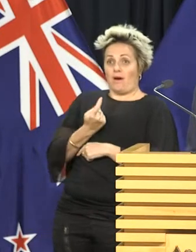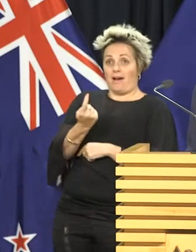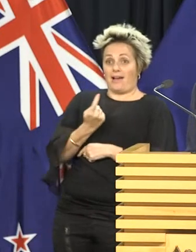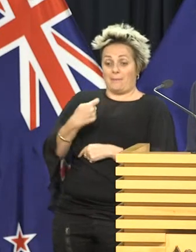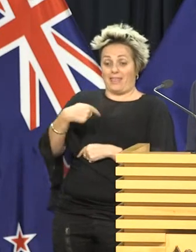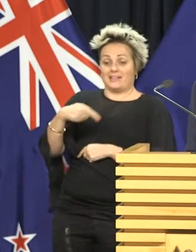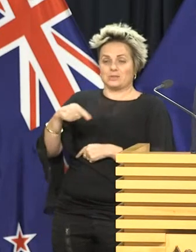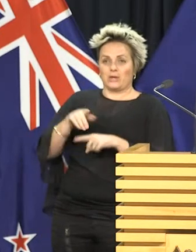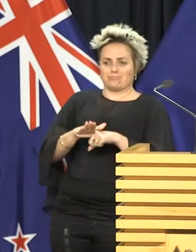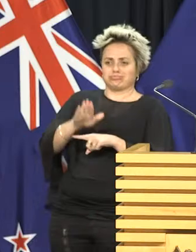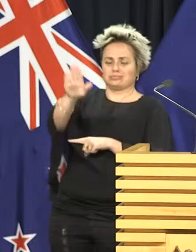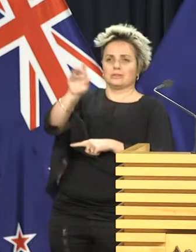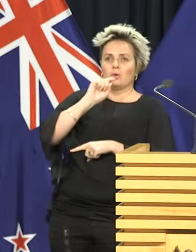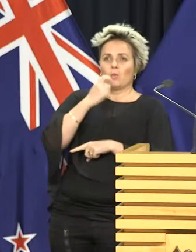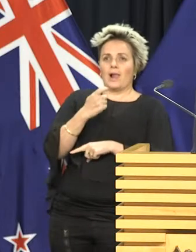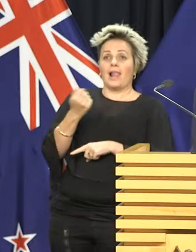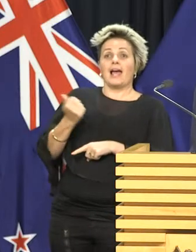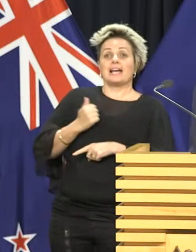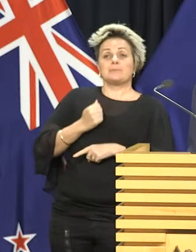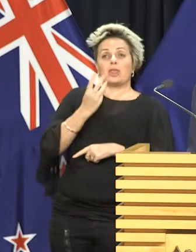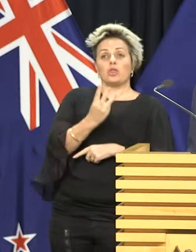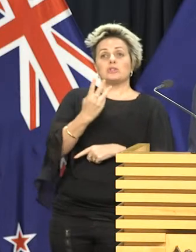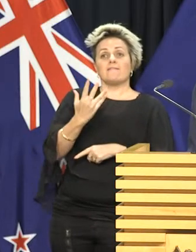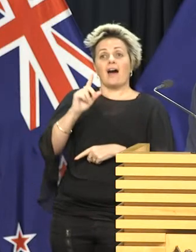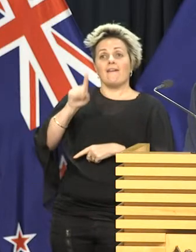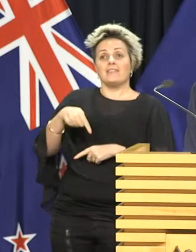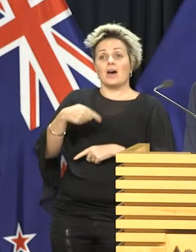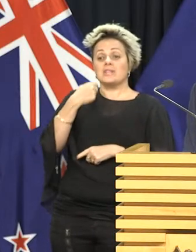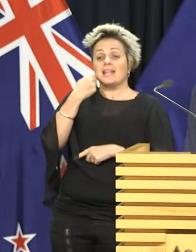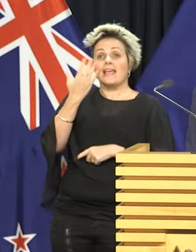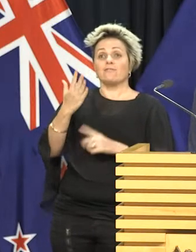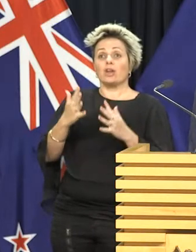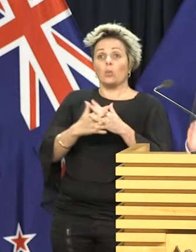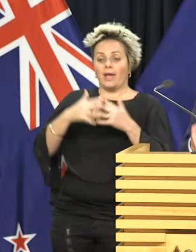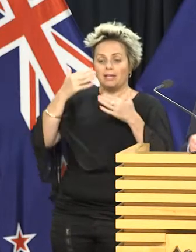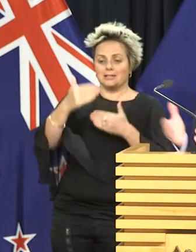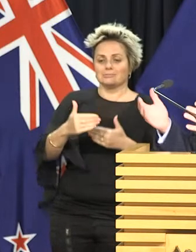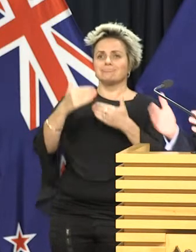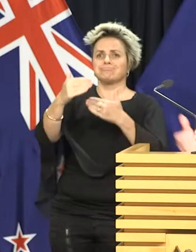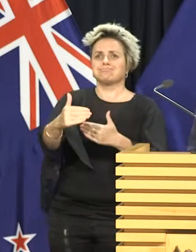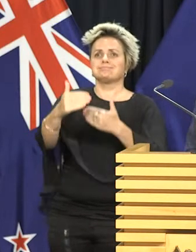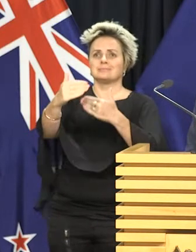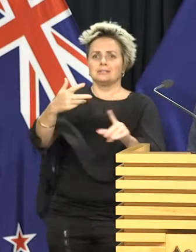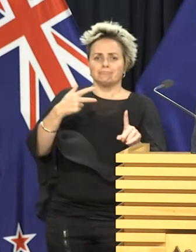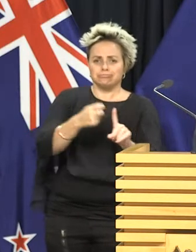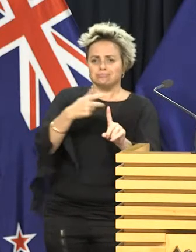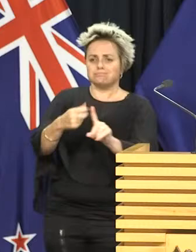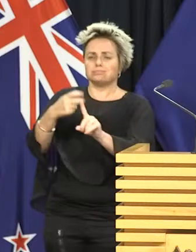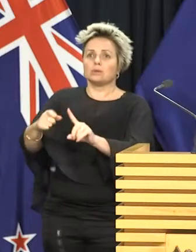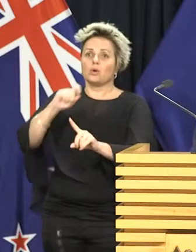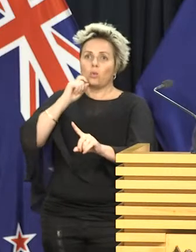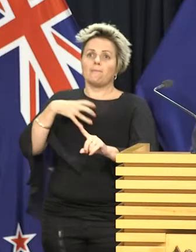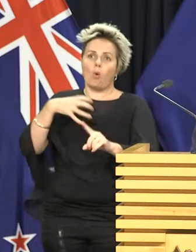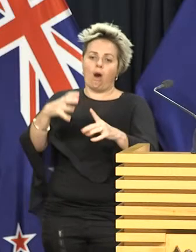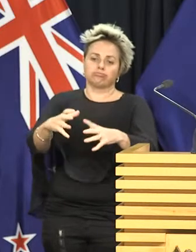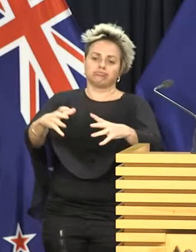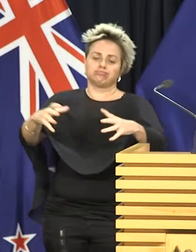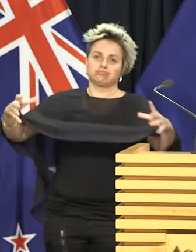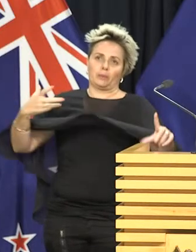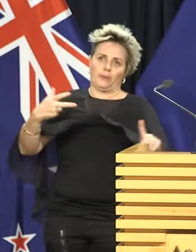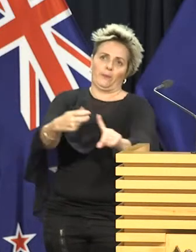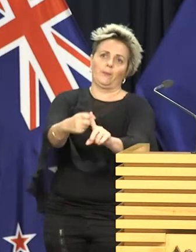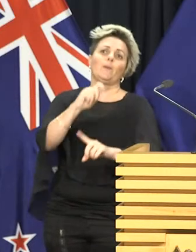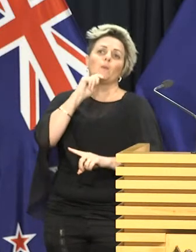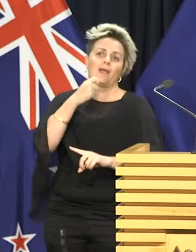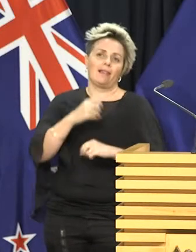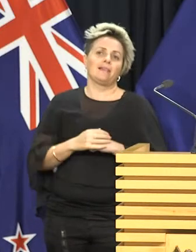we're expecting 35,000 doses a week to be being delivered, and it will continue to ramp up from there. I think it's important to